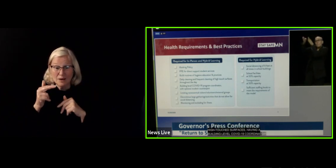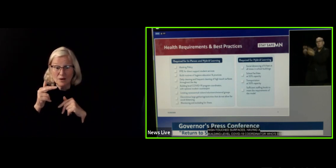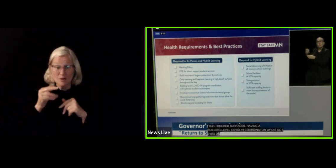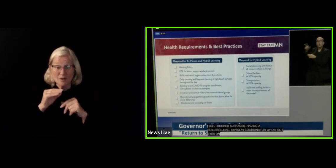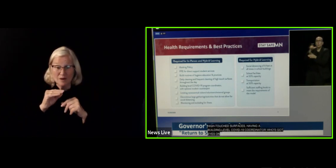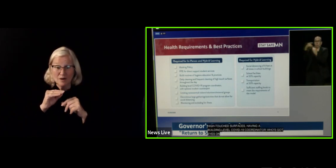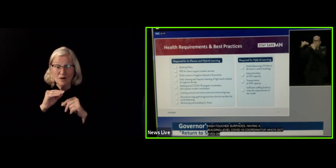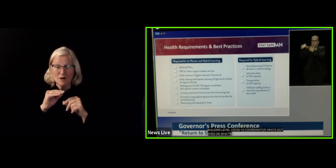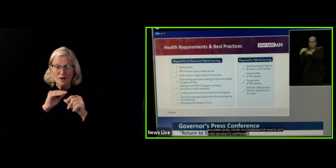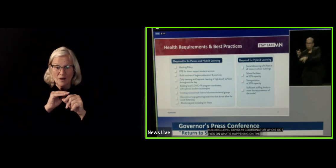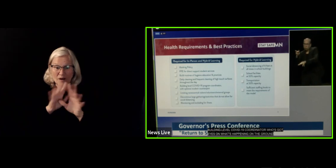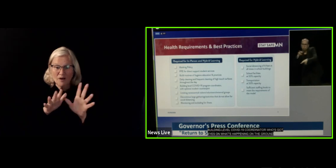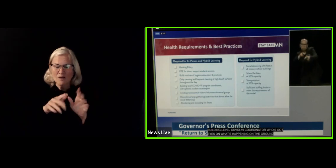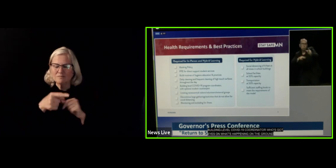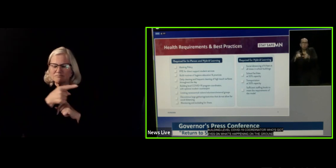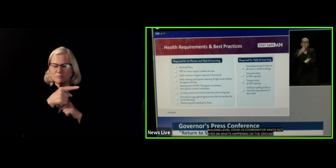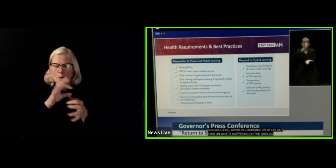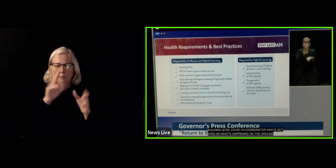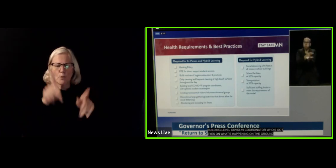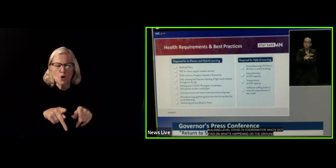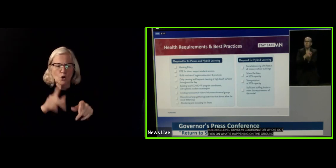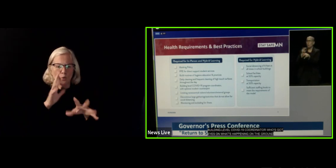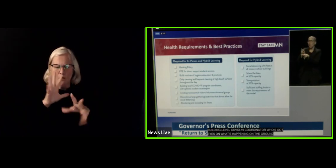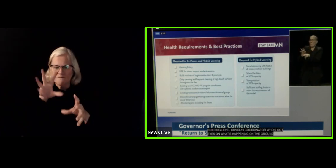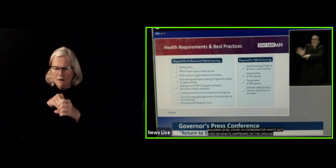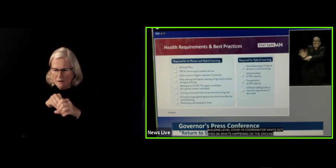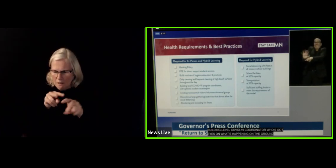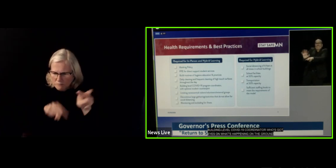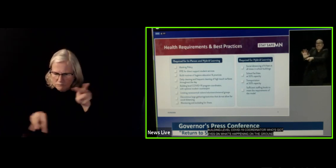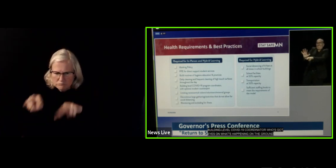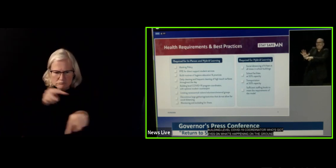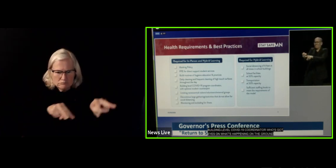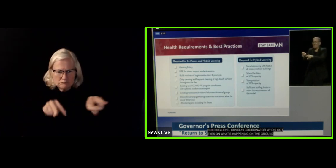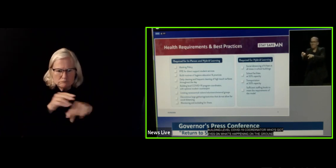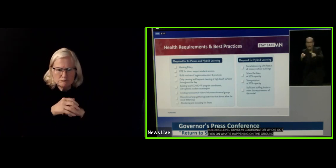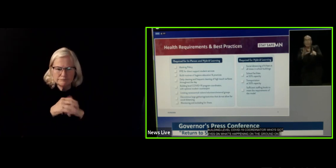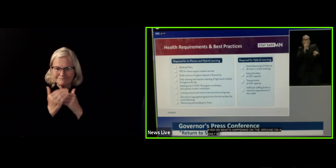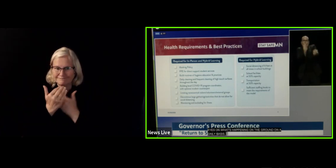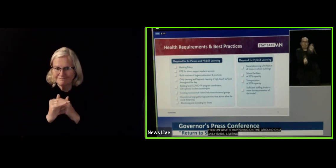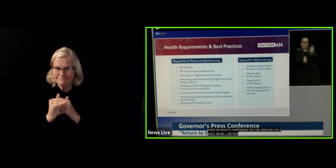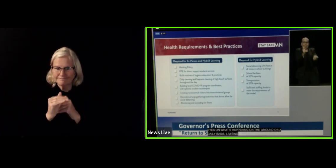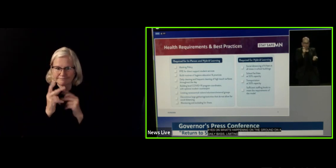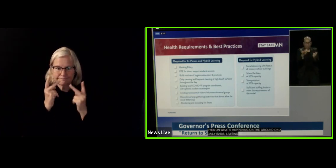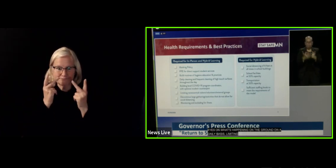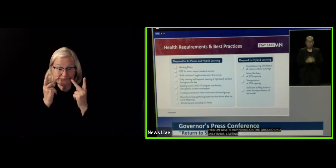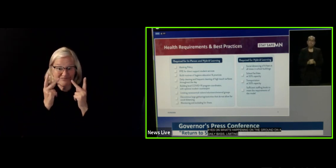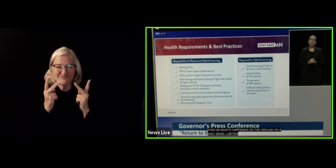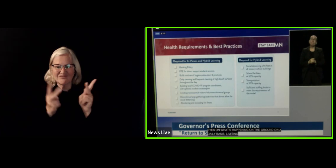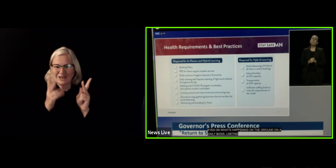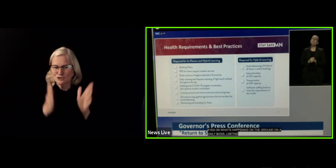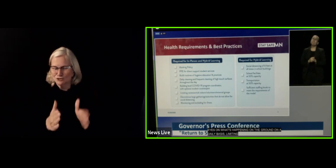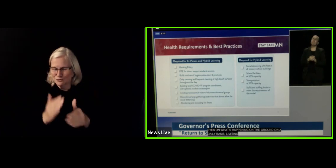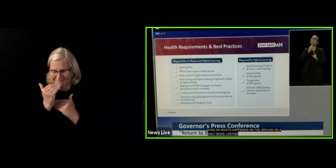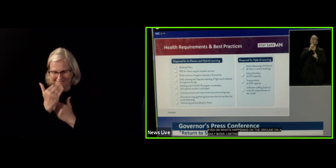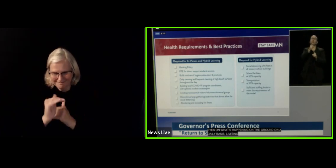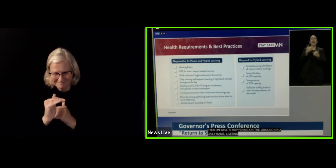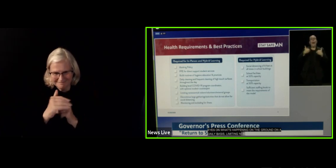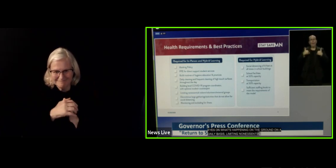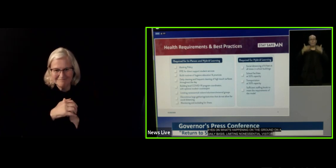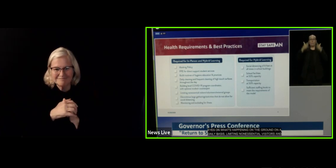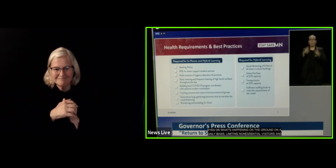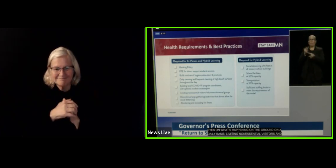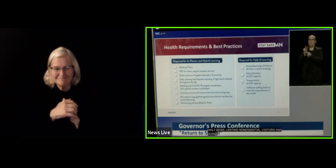basis, limiting non-essential visitors, and doing monitoring and excluding for illness. Some of the things